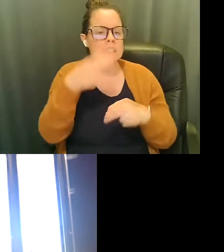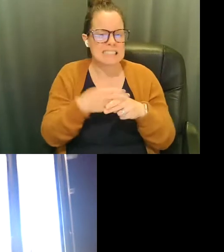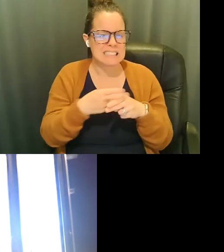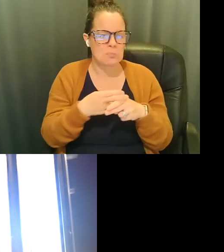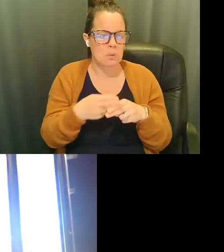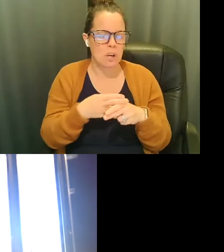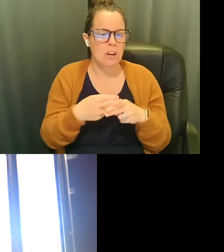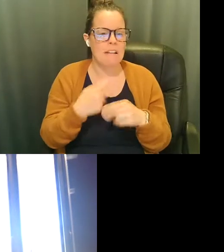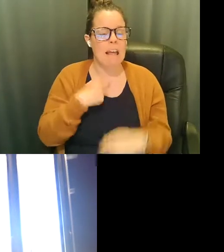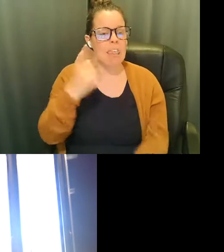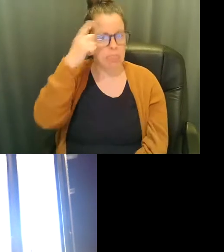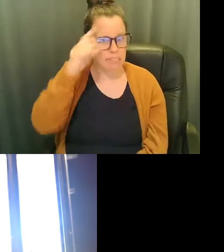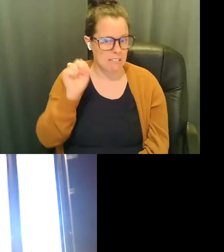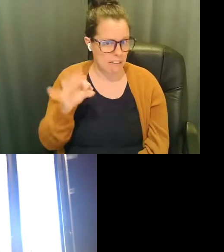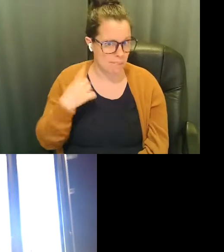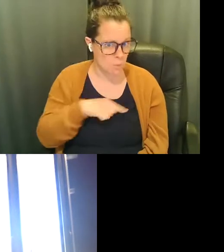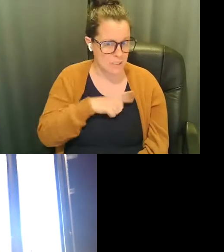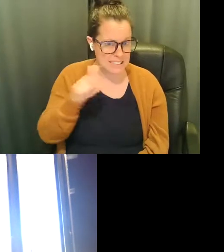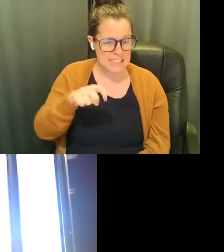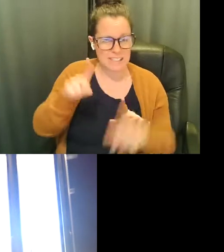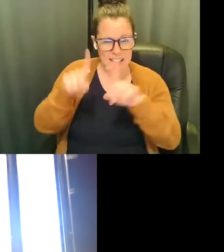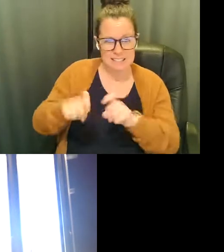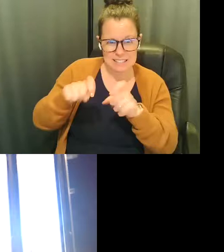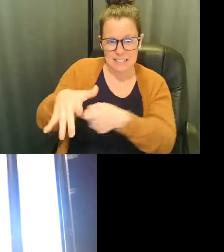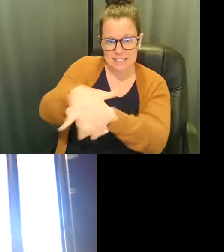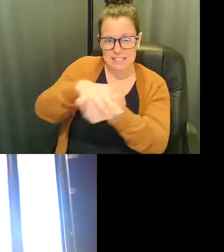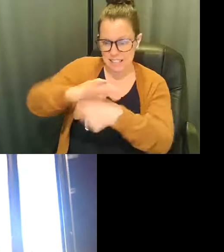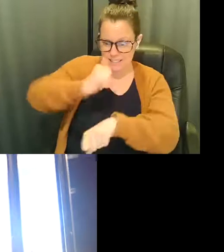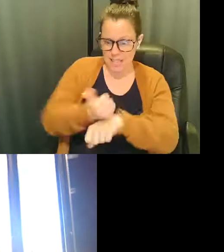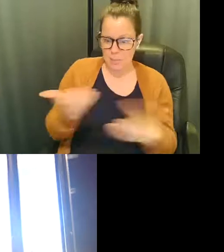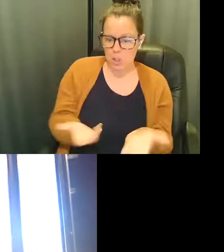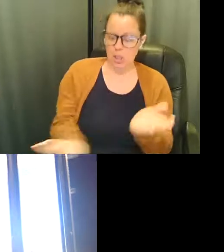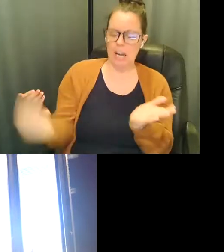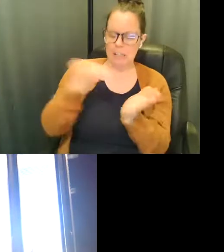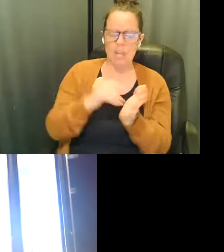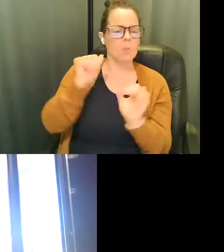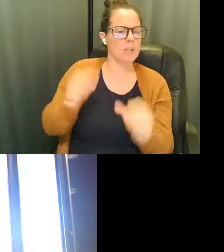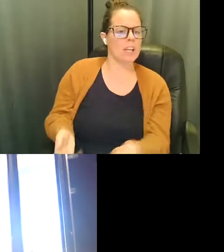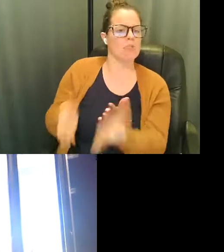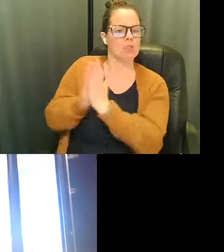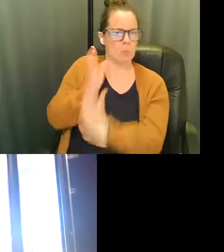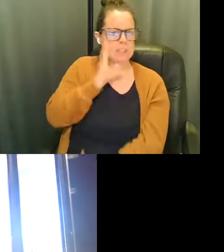believe if we need the testing site back in Rock Island County, we can request it again in the future.